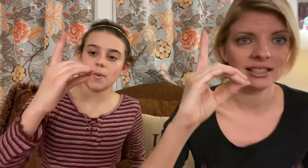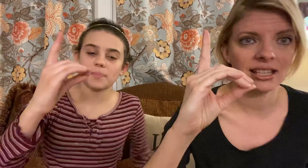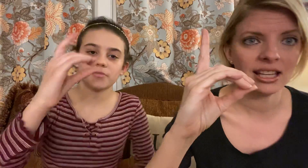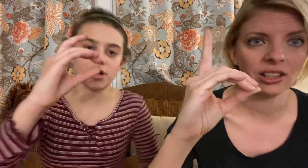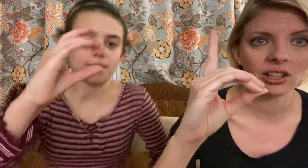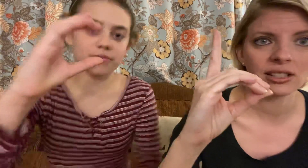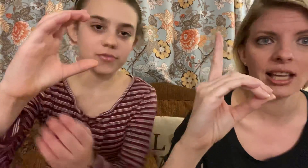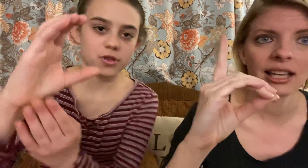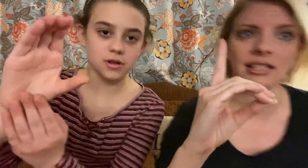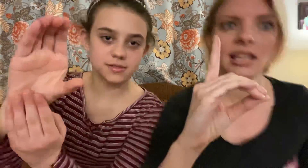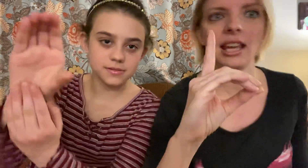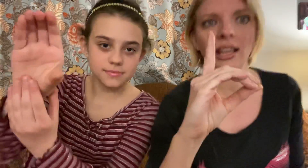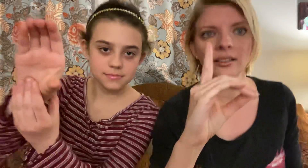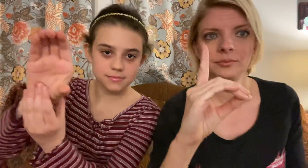D looks like a D.